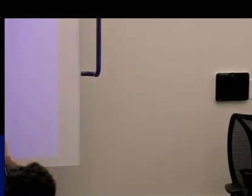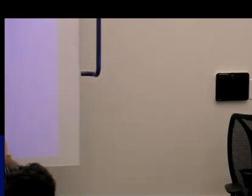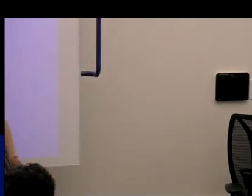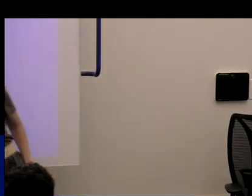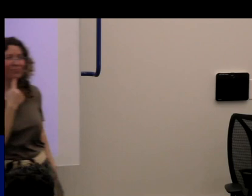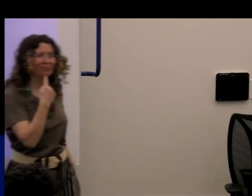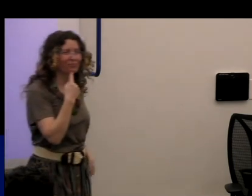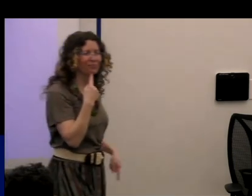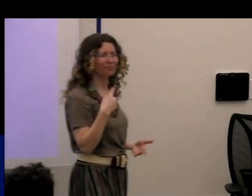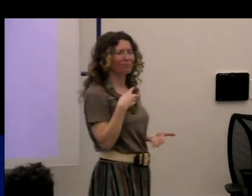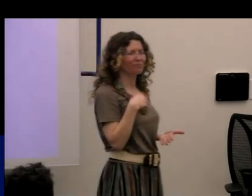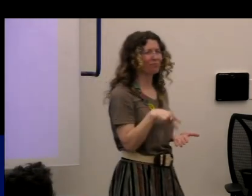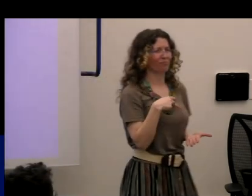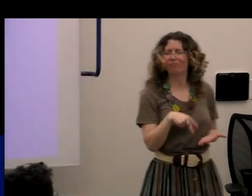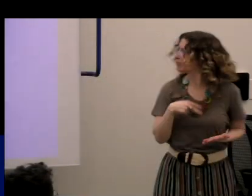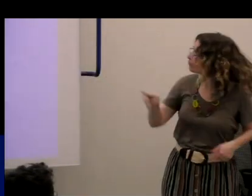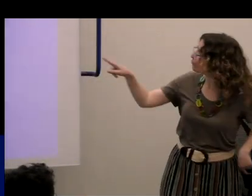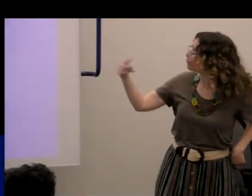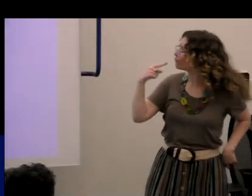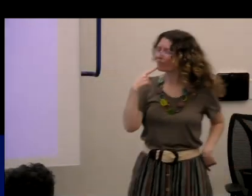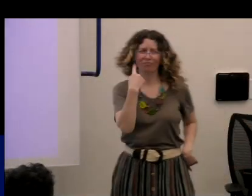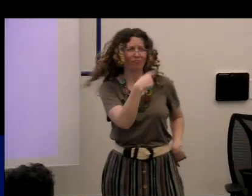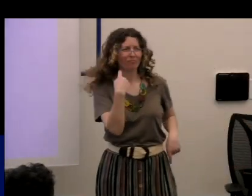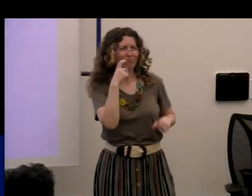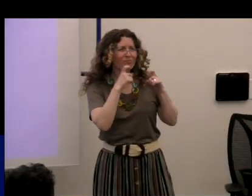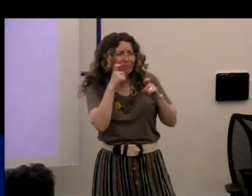This is how I'd sign it. Reflecting on my face.